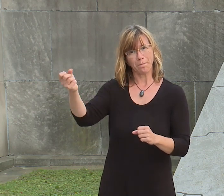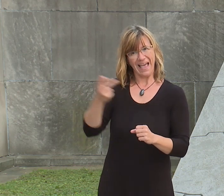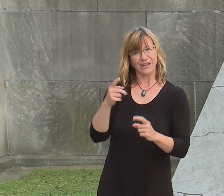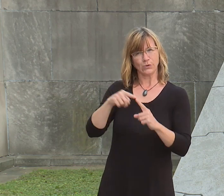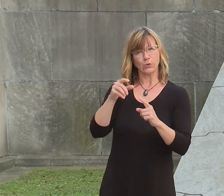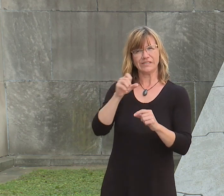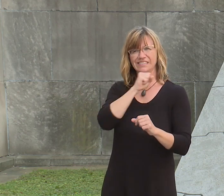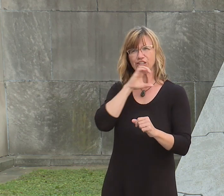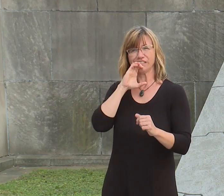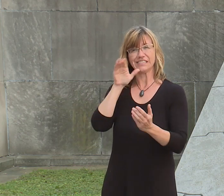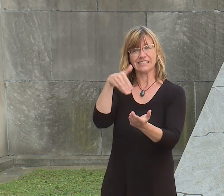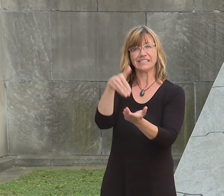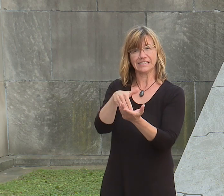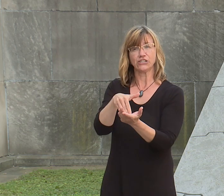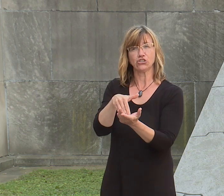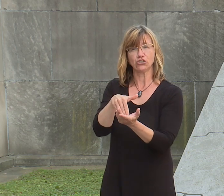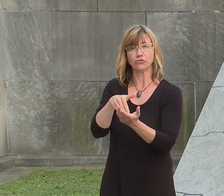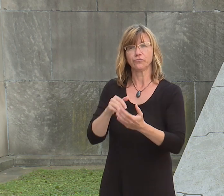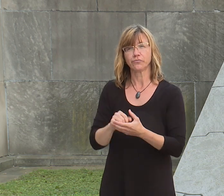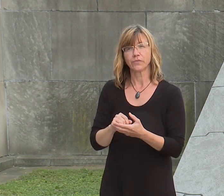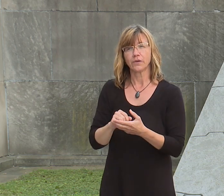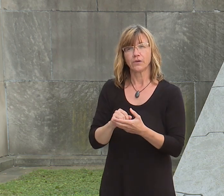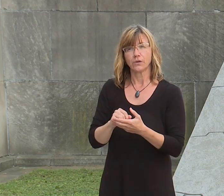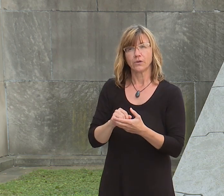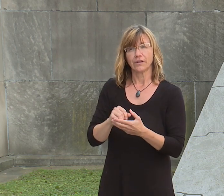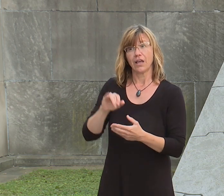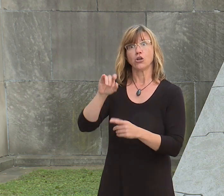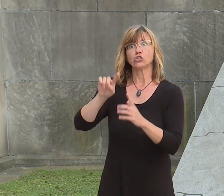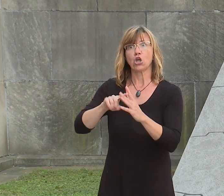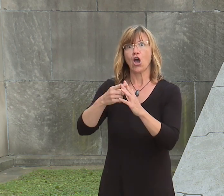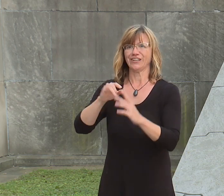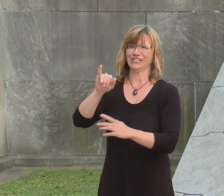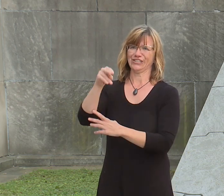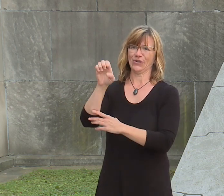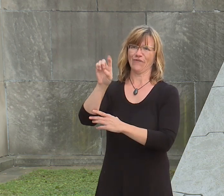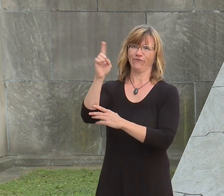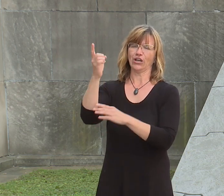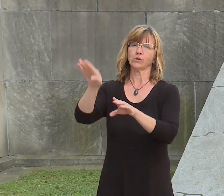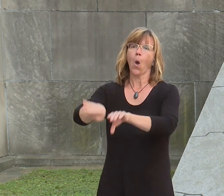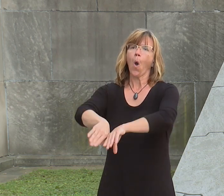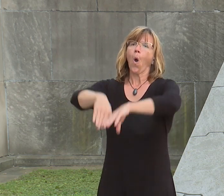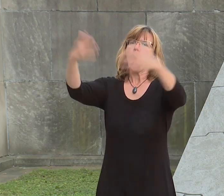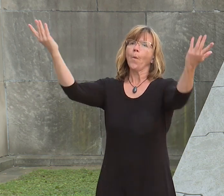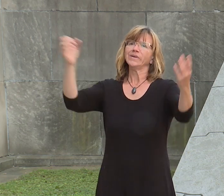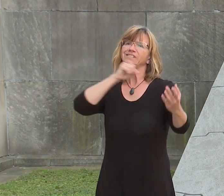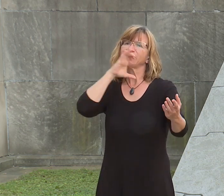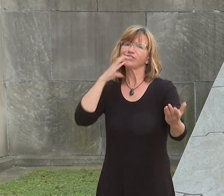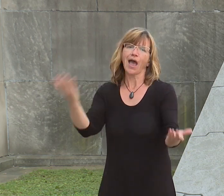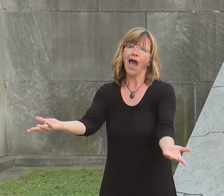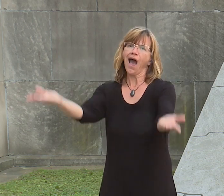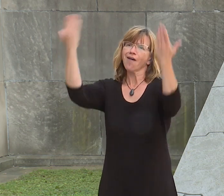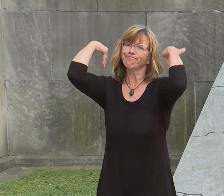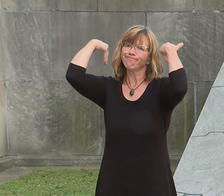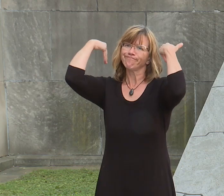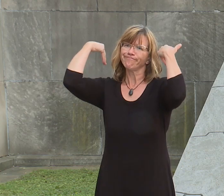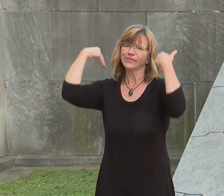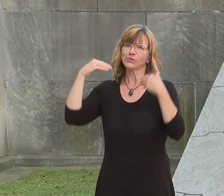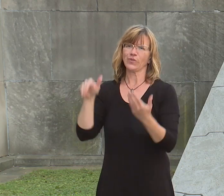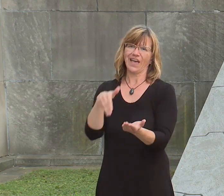1st. So we are very excited about that. And now we'll turn it over to Dr. Jaraza for more information. Dr. D?